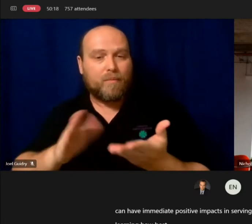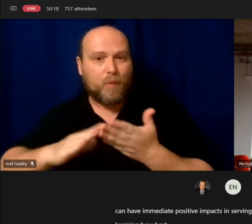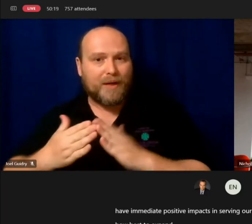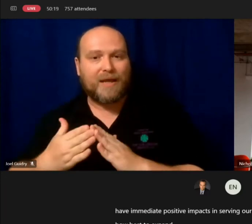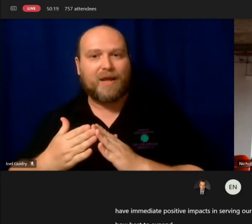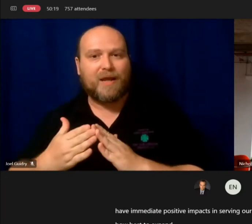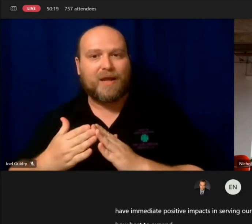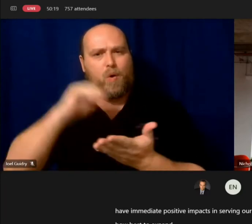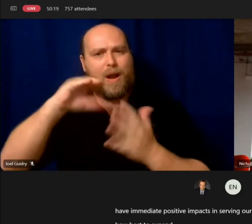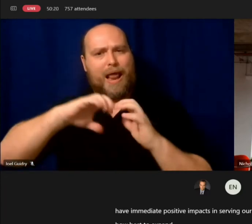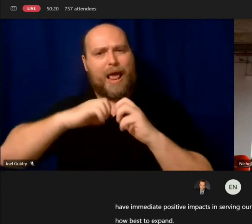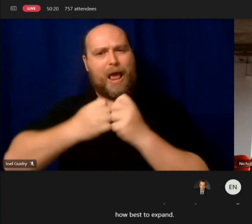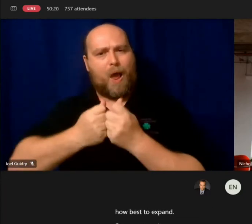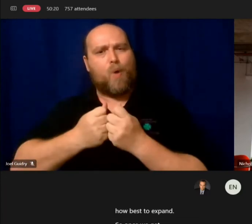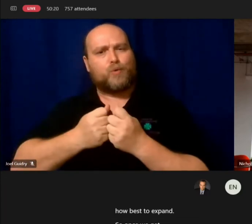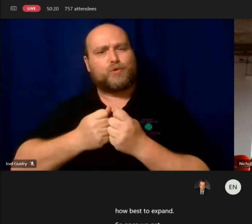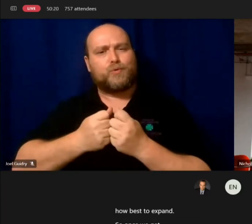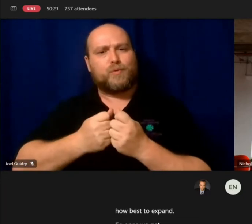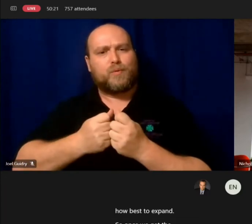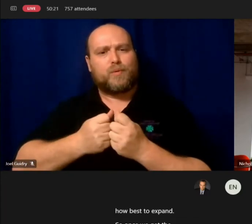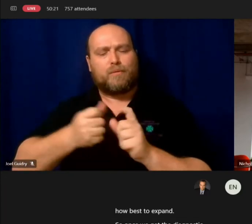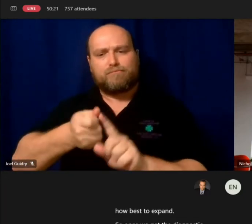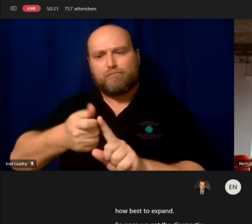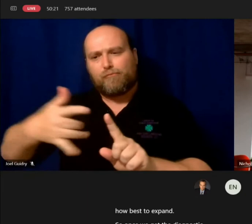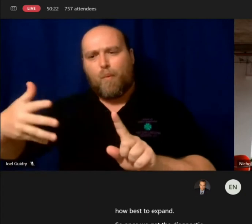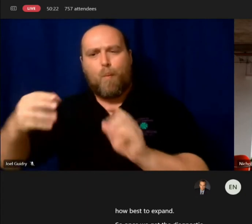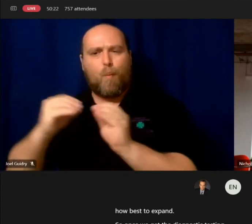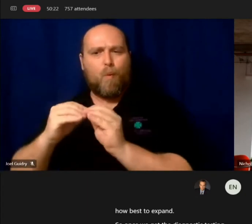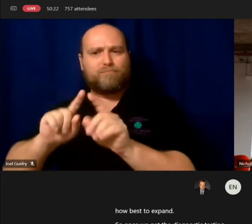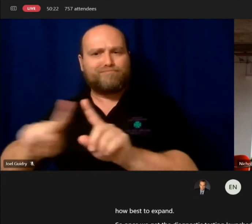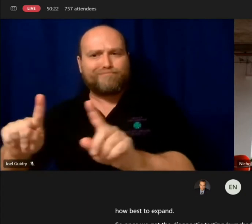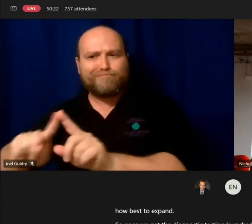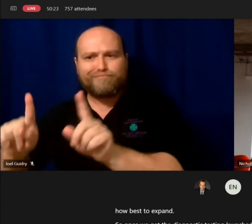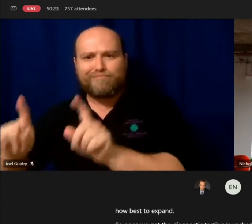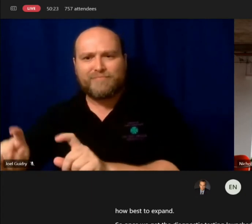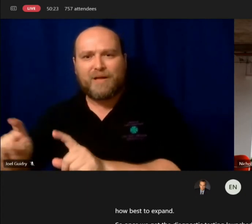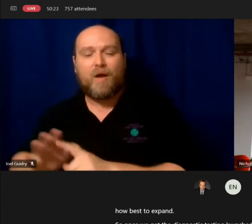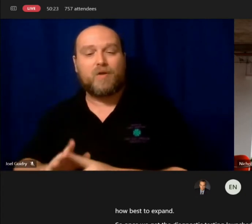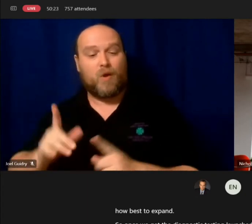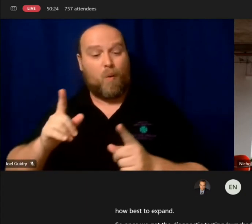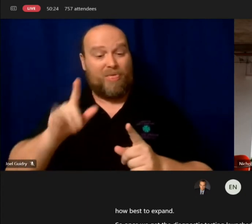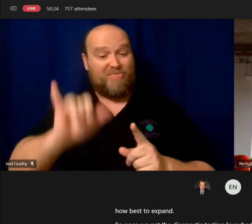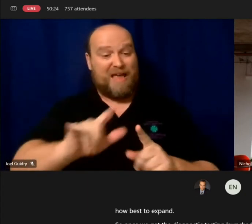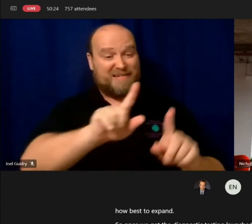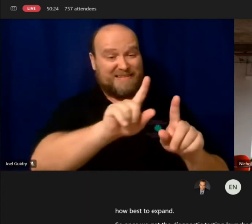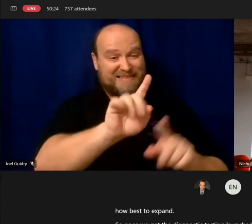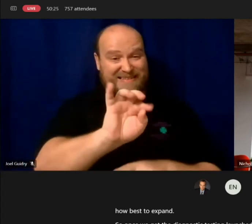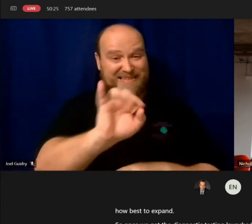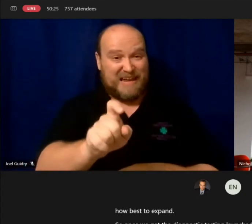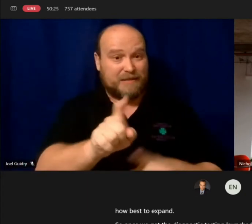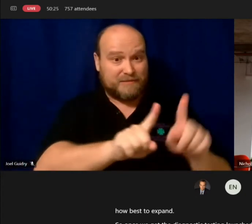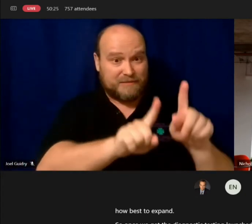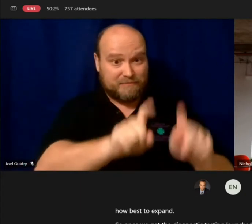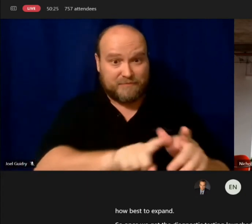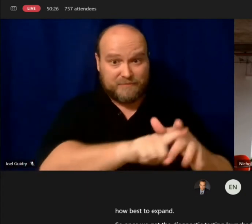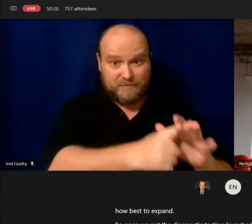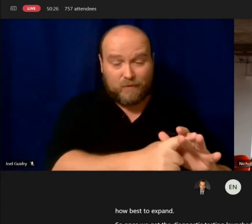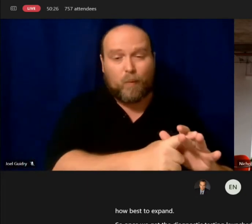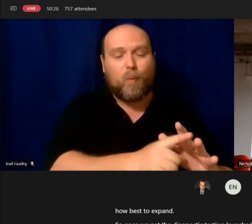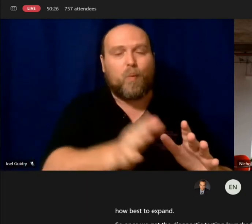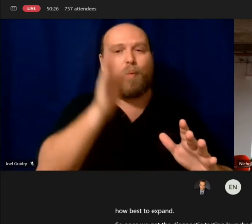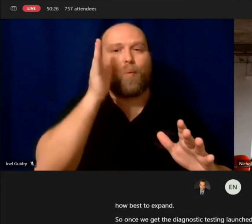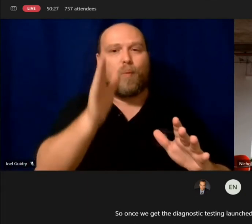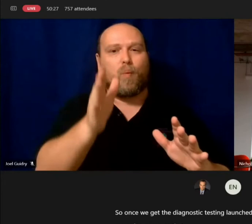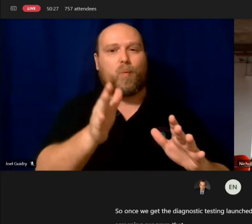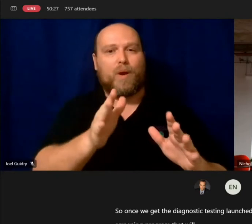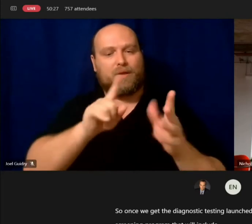get the diagnostic testing launched, we'll explore a more robust screening program that will include for students